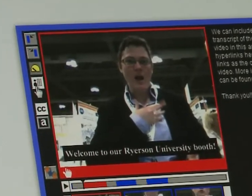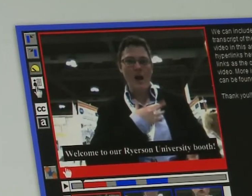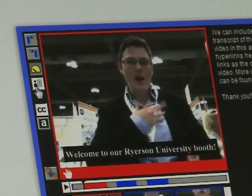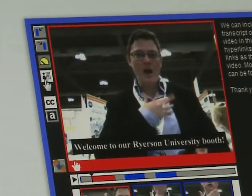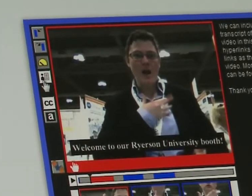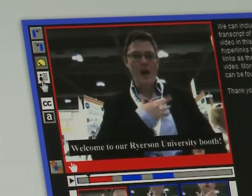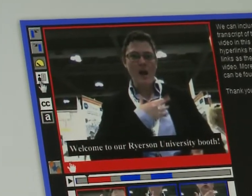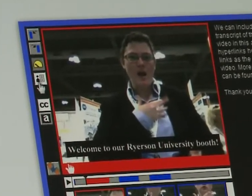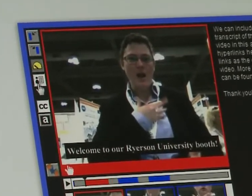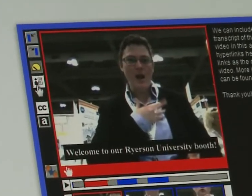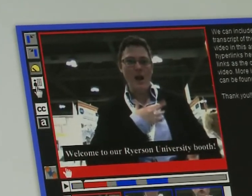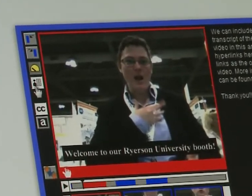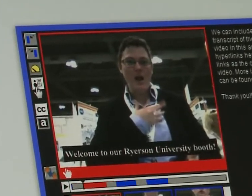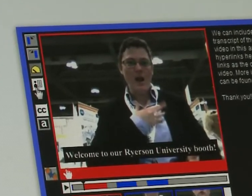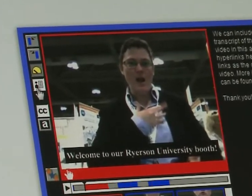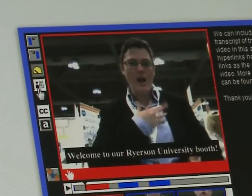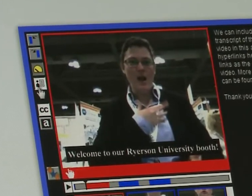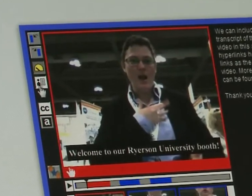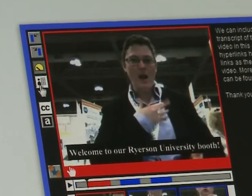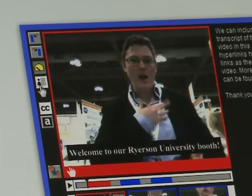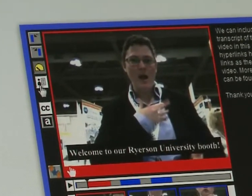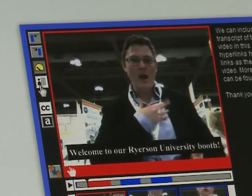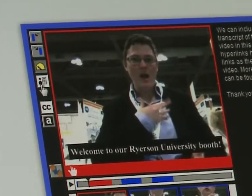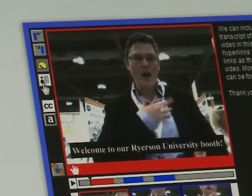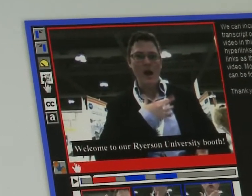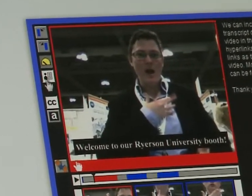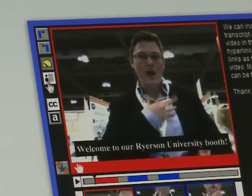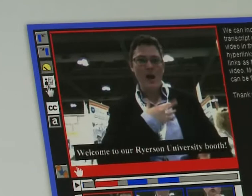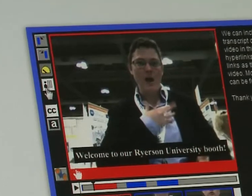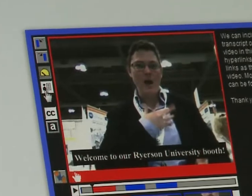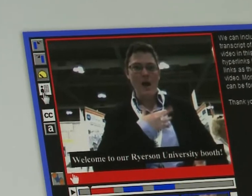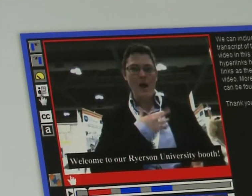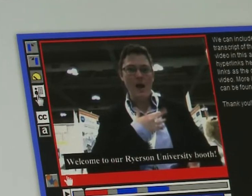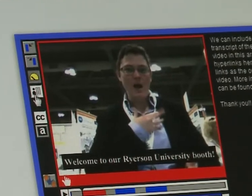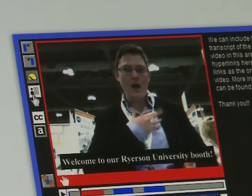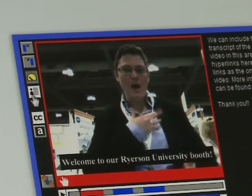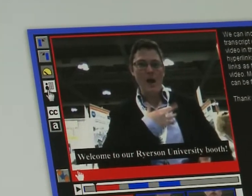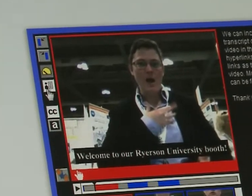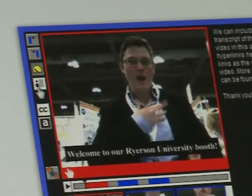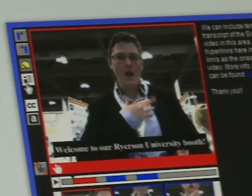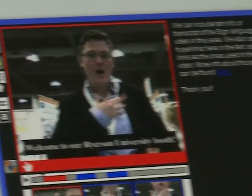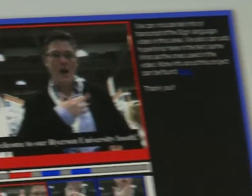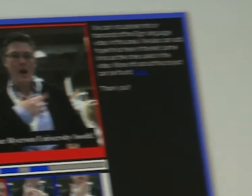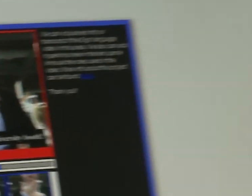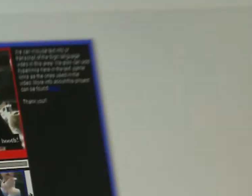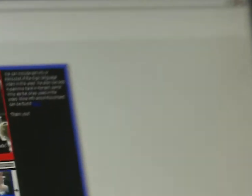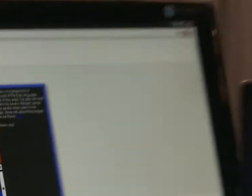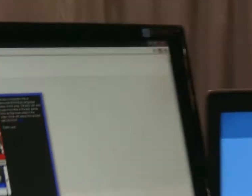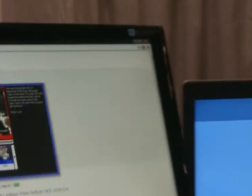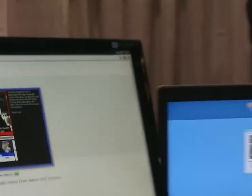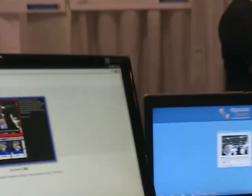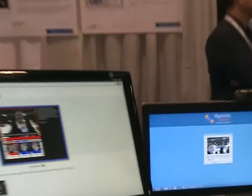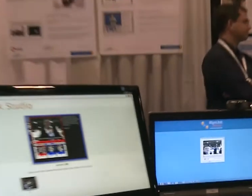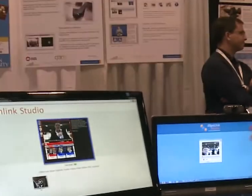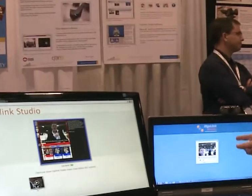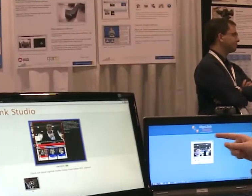formats. Just as the links are available in the video content, those same links can be made available in standard